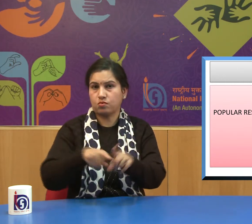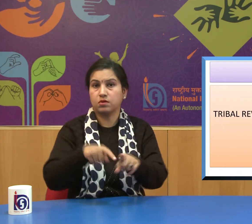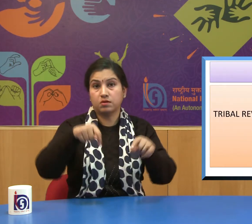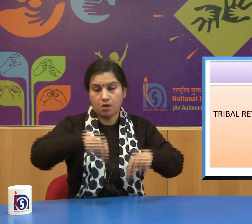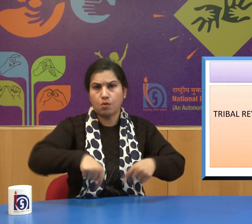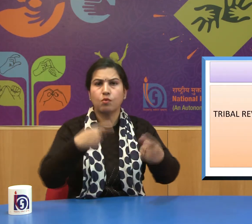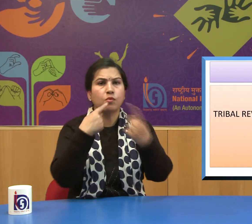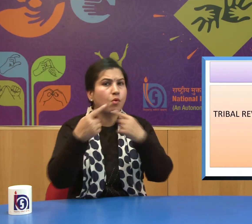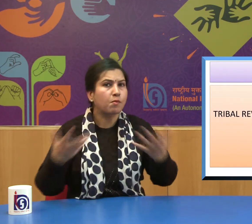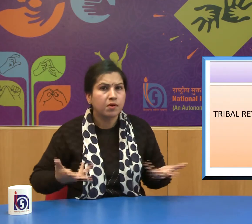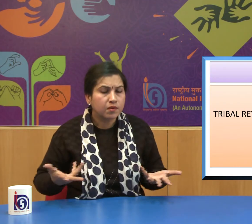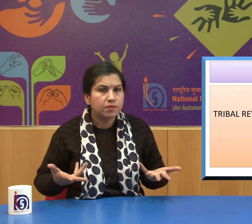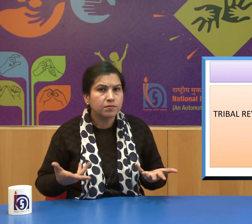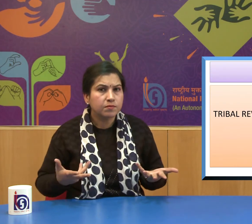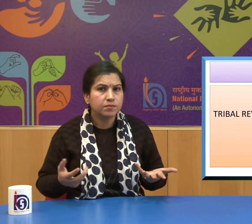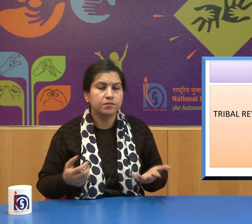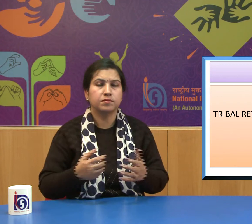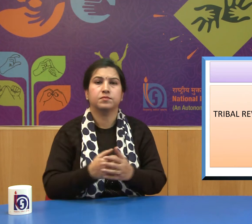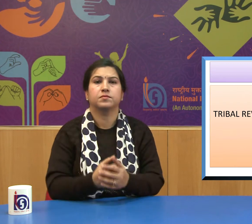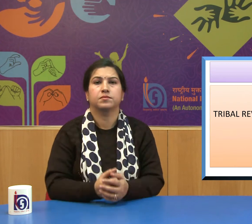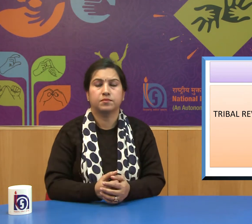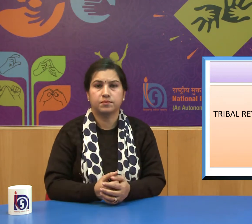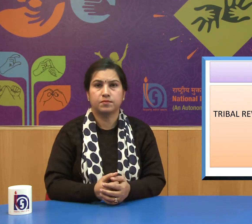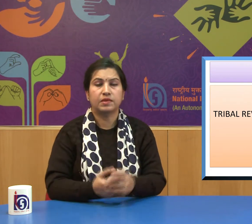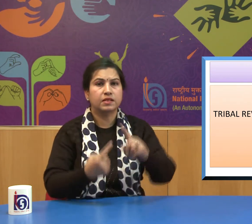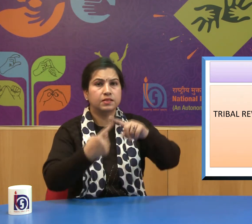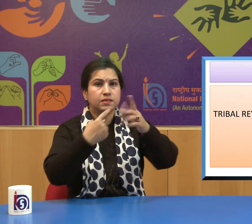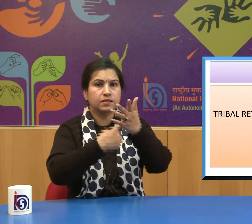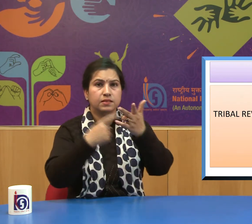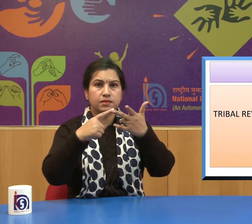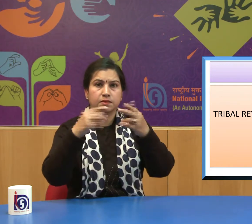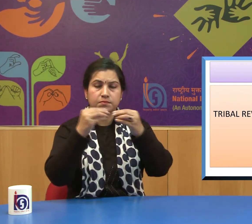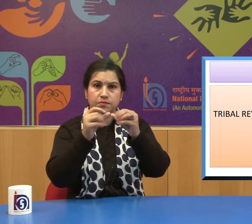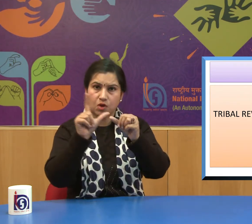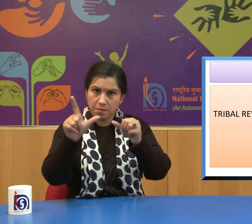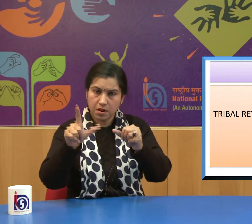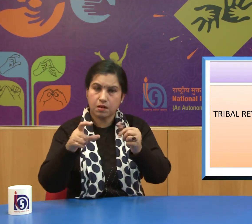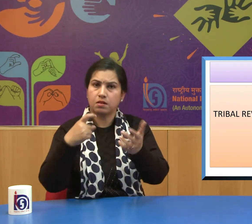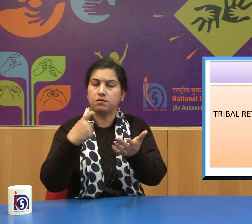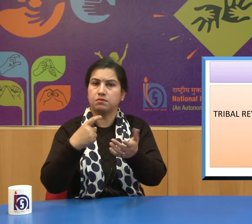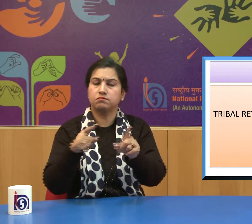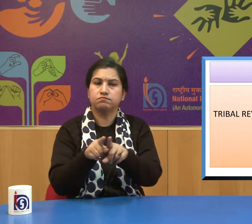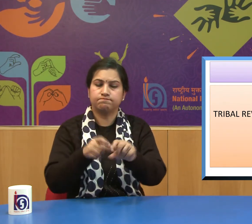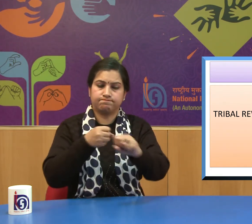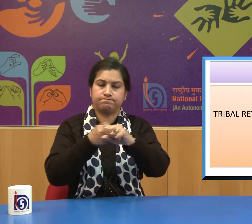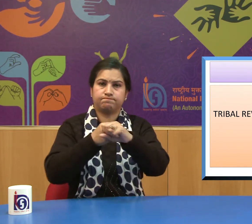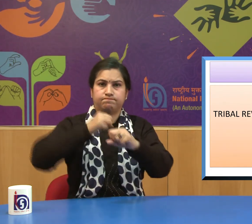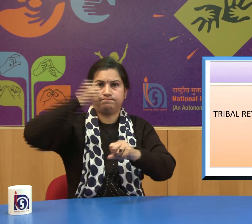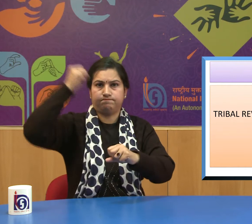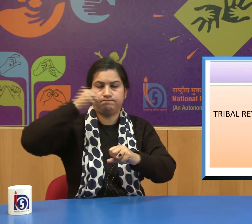Our today's topic is tribal revolts in